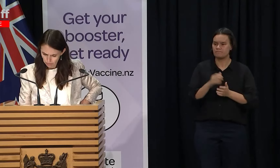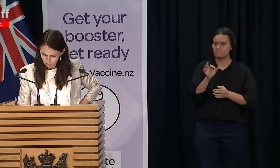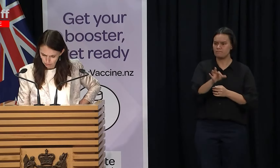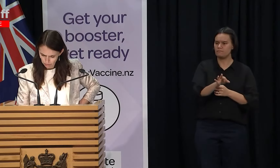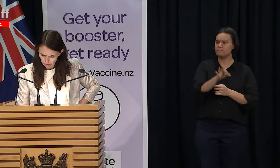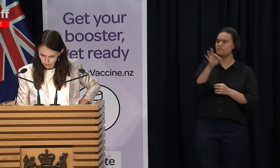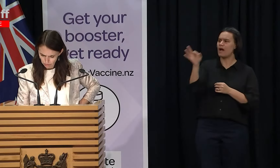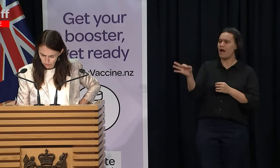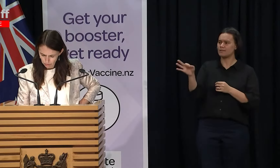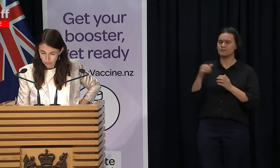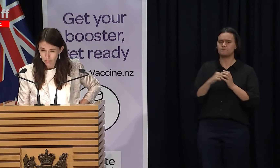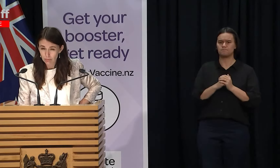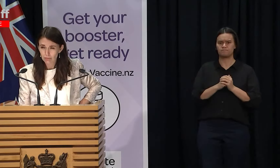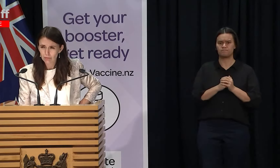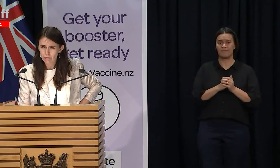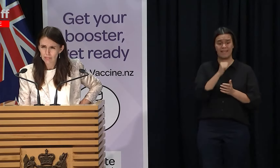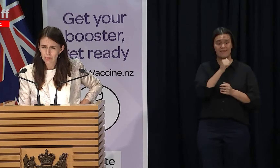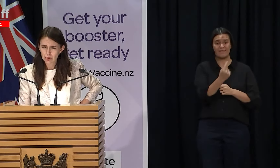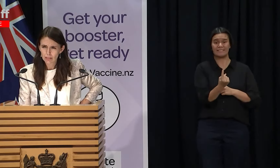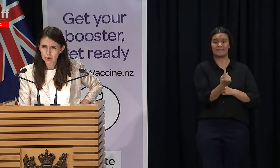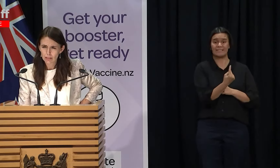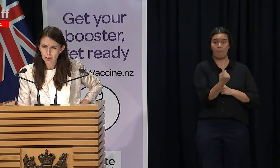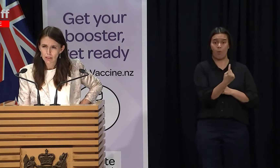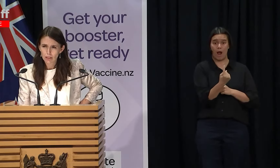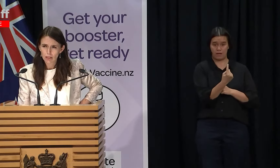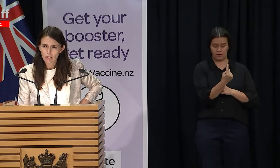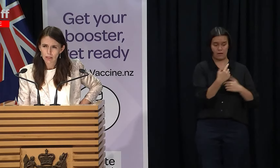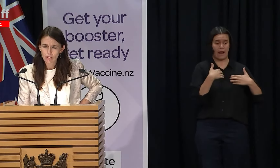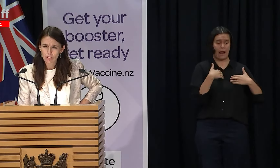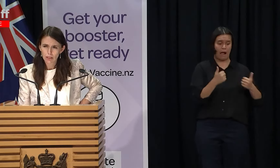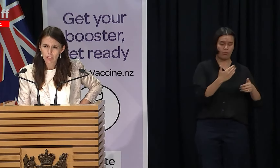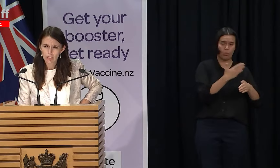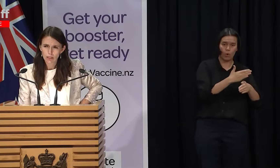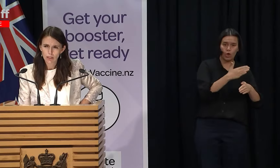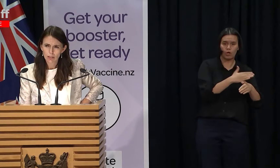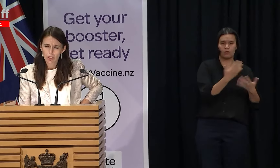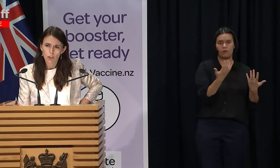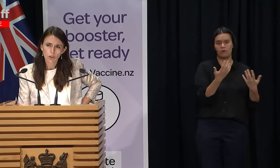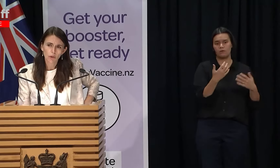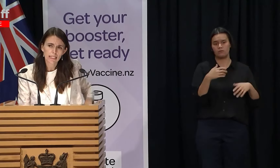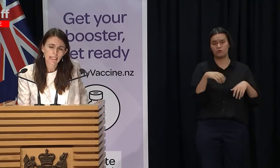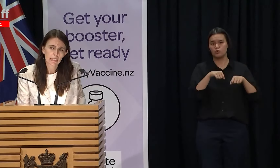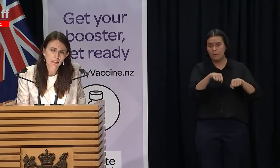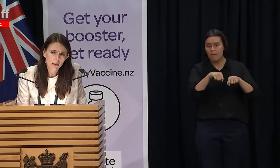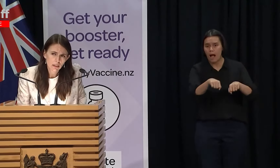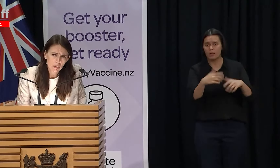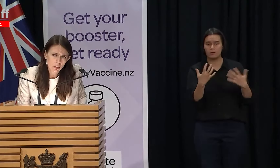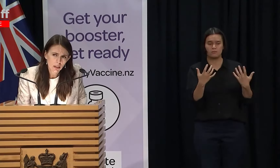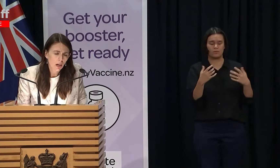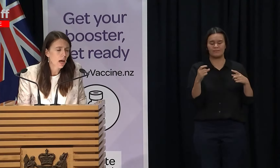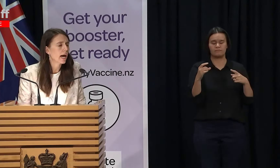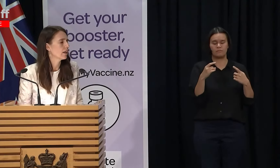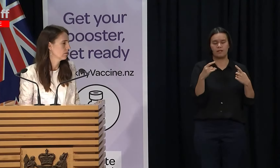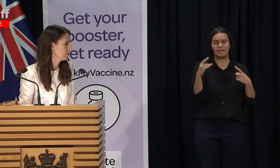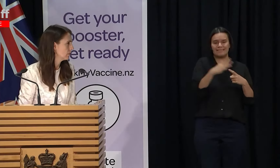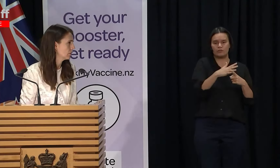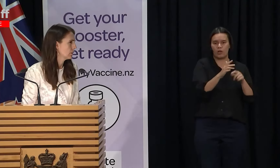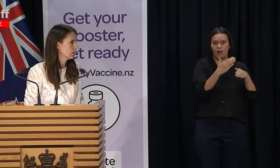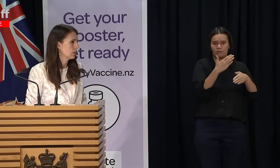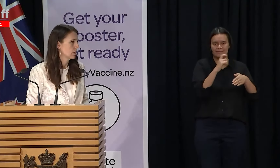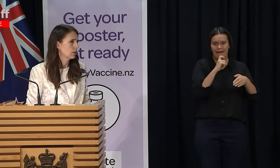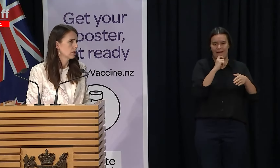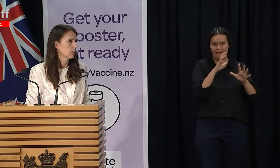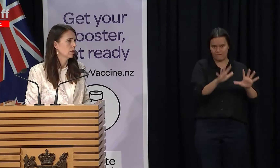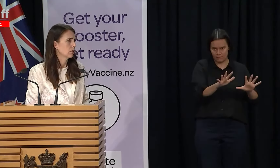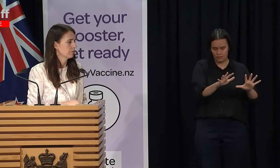out of isolation regime, would it cover health workers, particularly health workers at care homes? Sorry, For the testing out of isolation regime, would